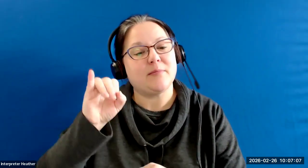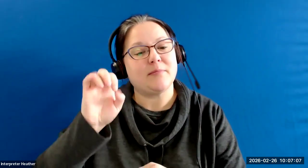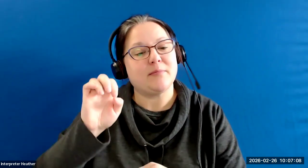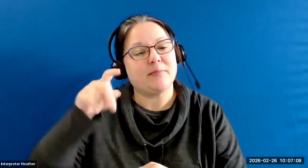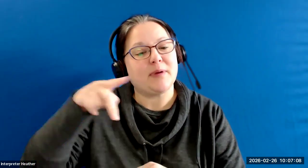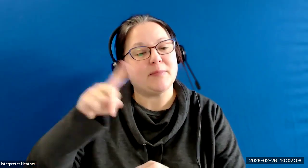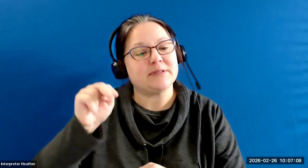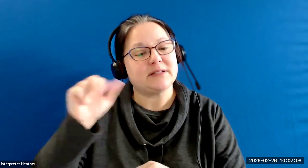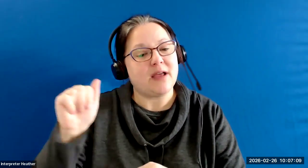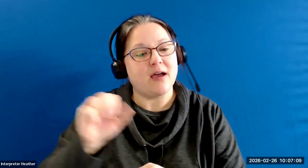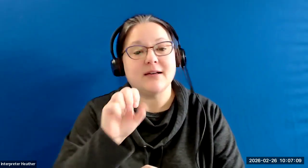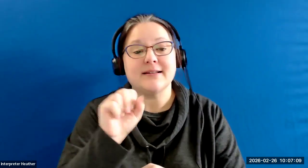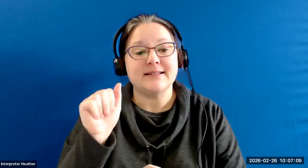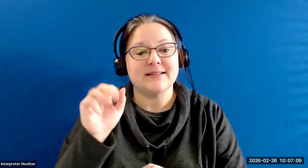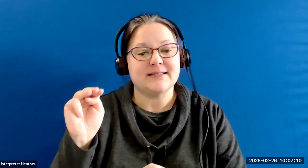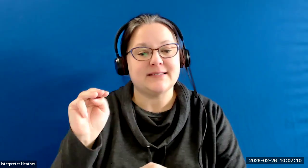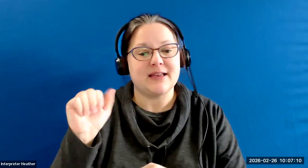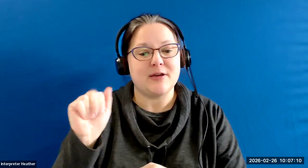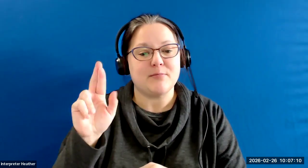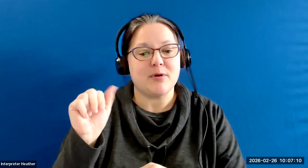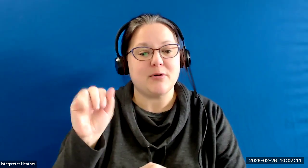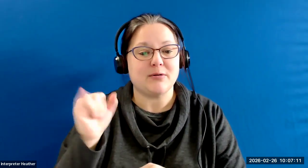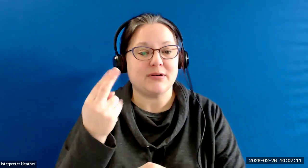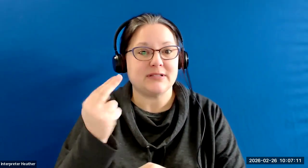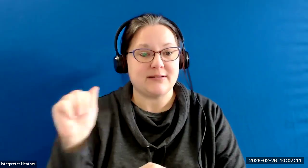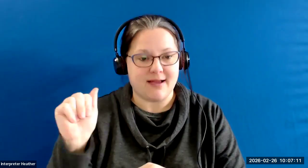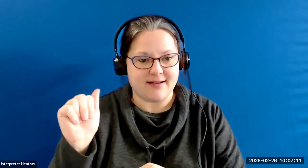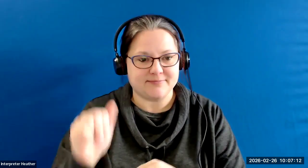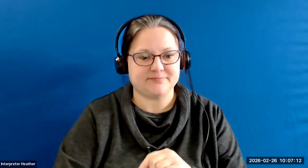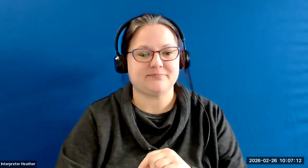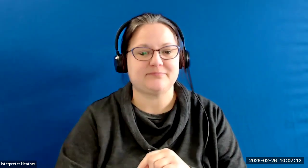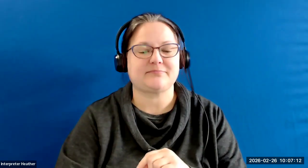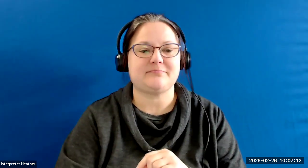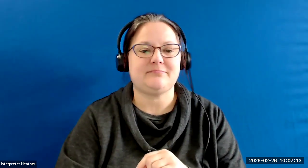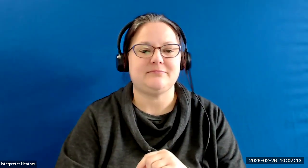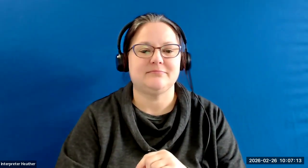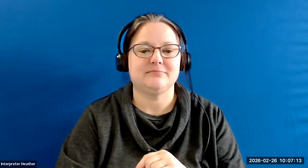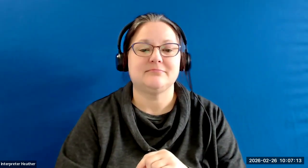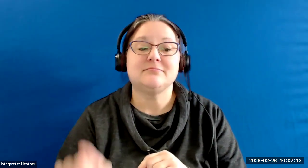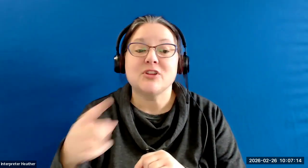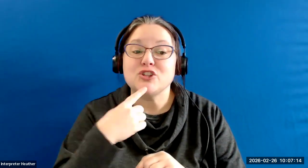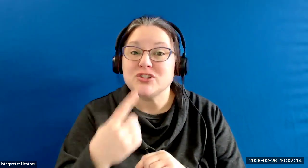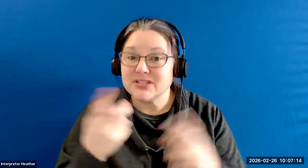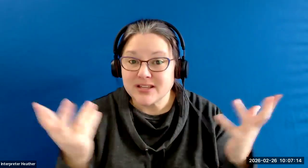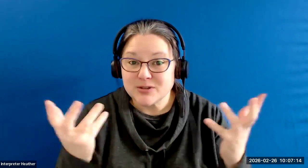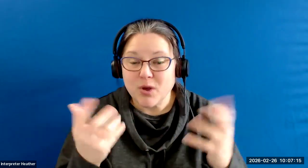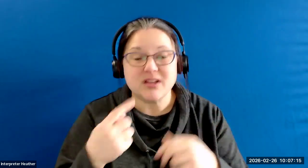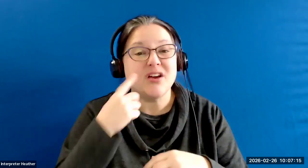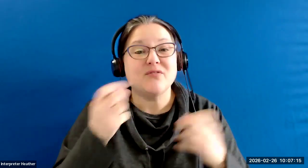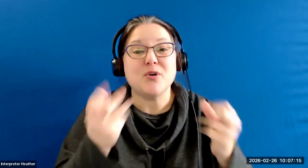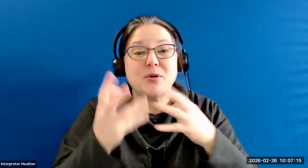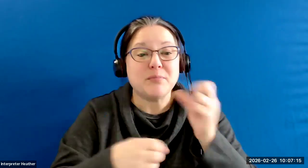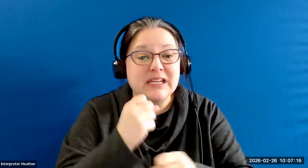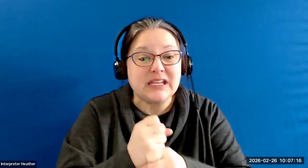For years, awaiting this apocalypse, I have worried that sick and